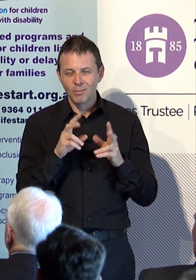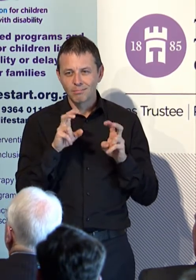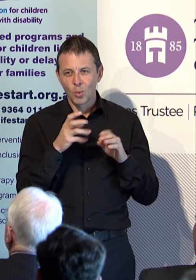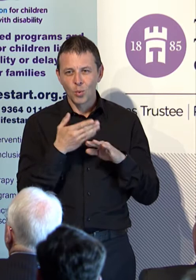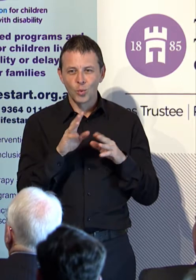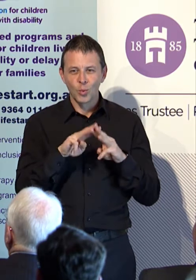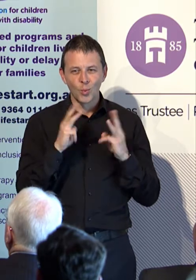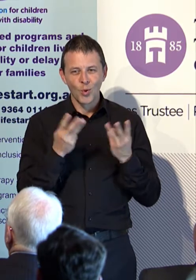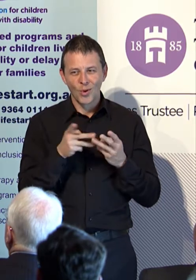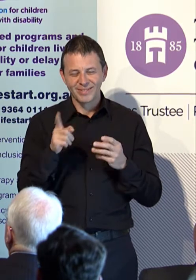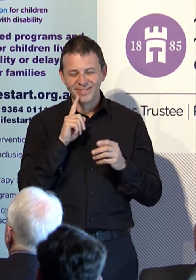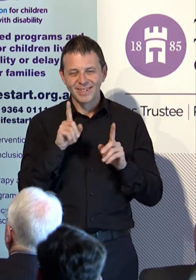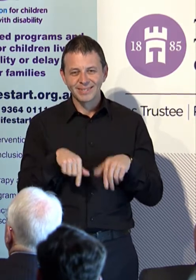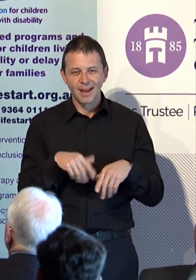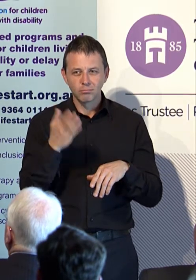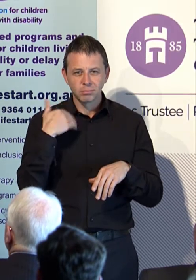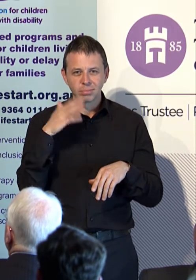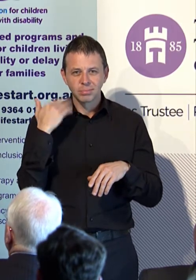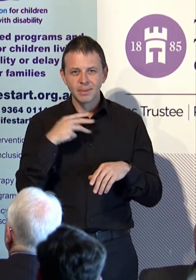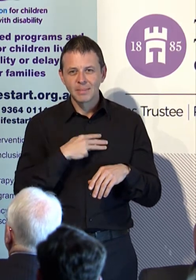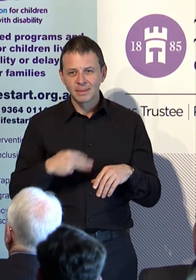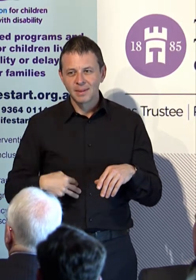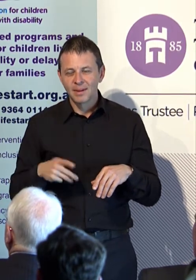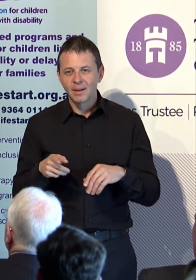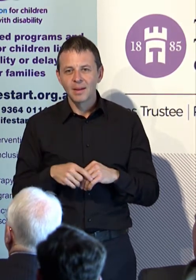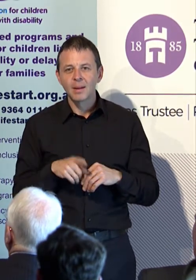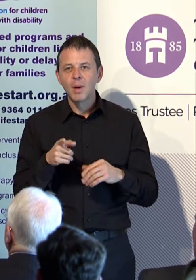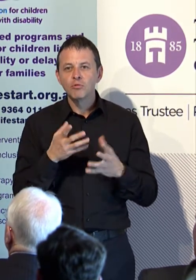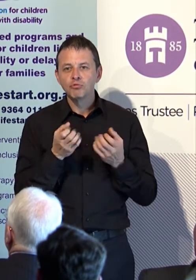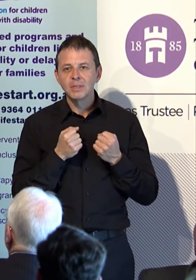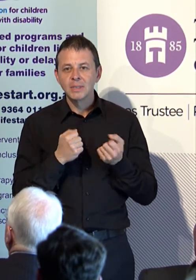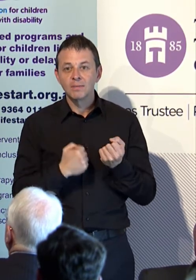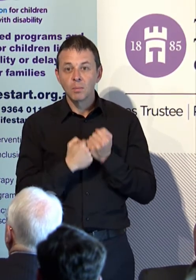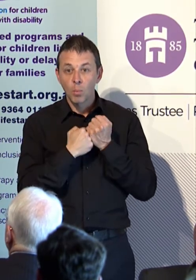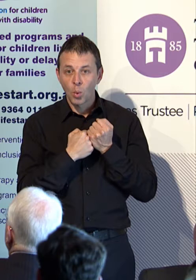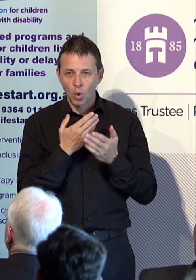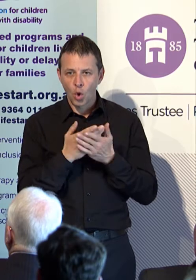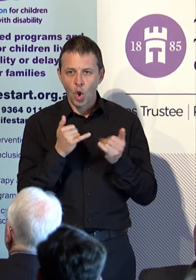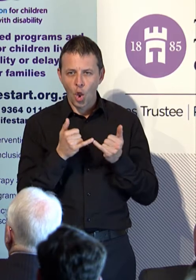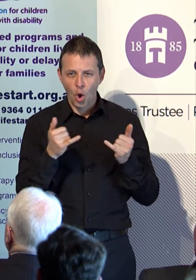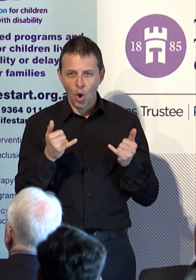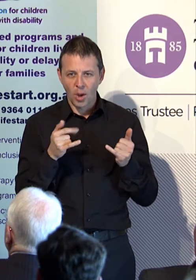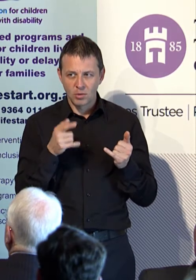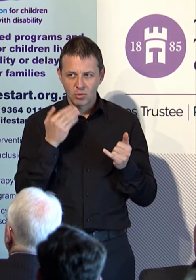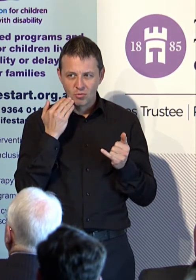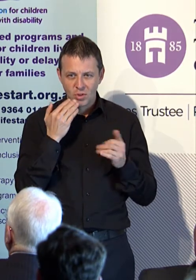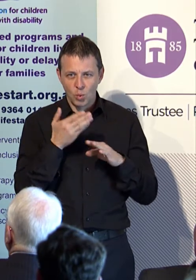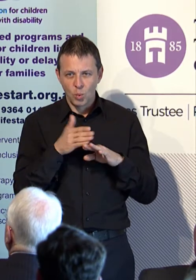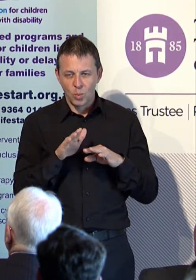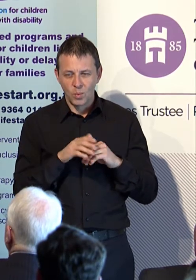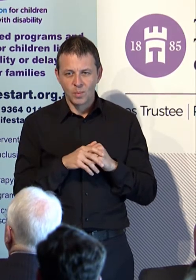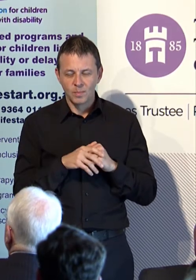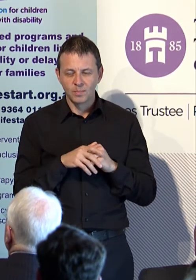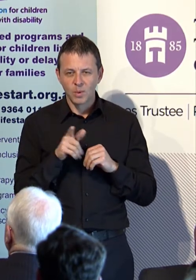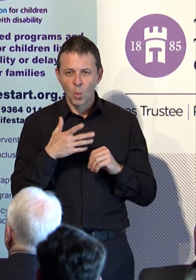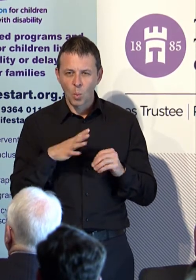Minister? But for many people, receiving support online is a new thing. And we want to get this right, and we really hope